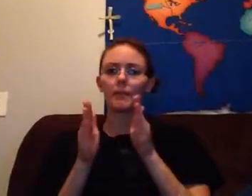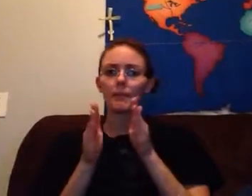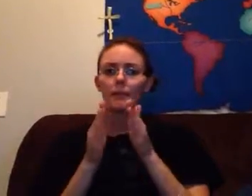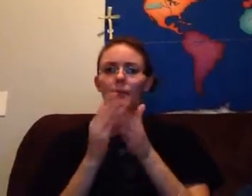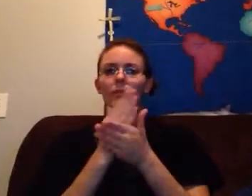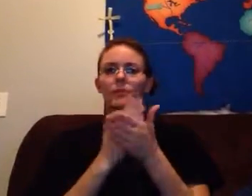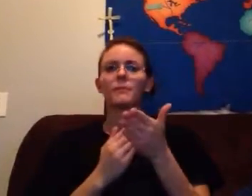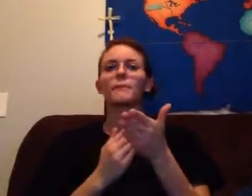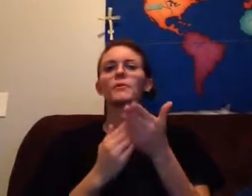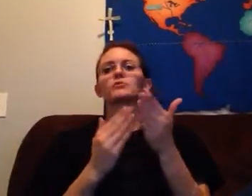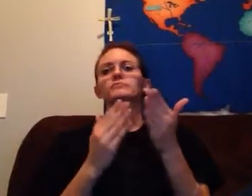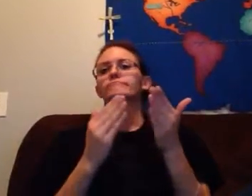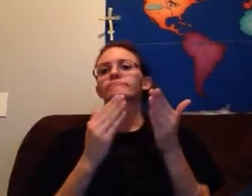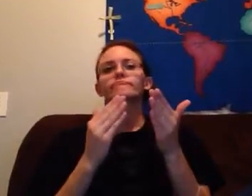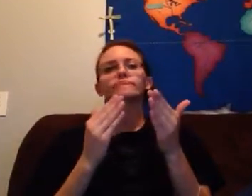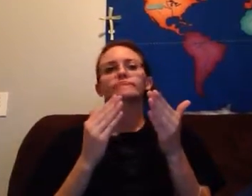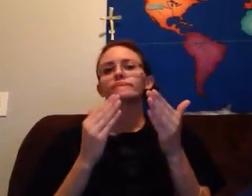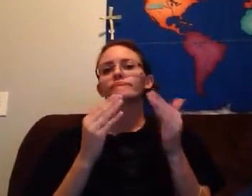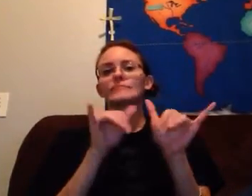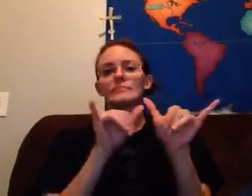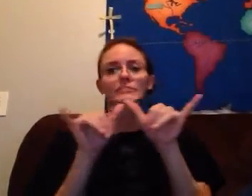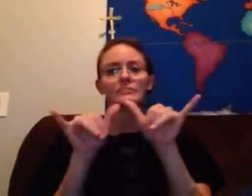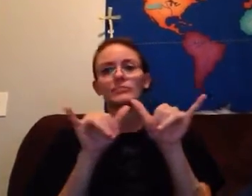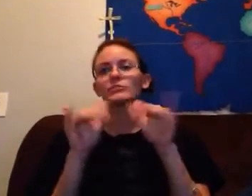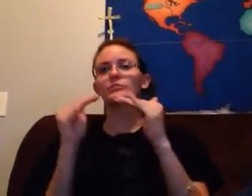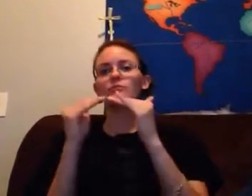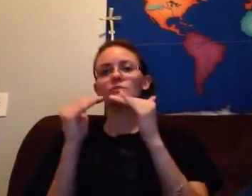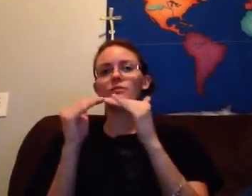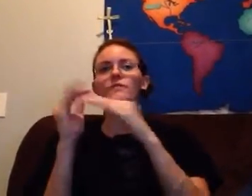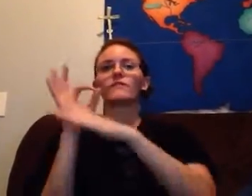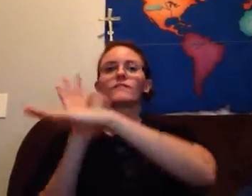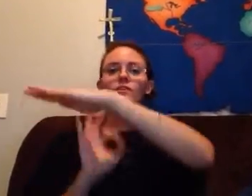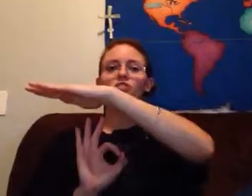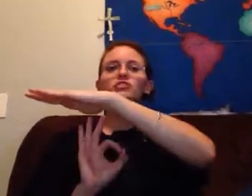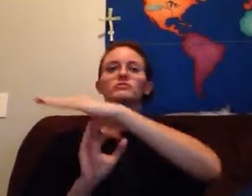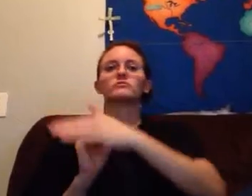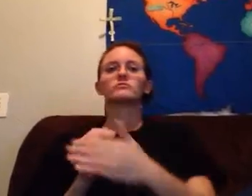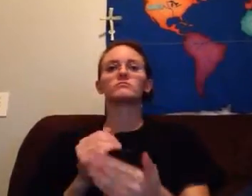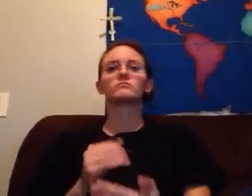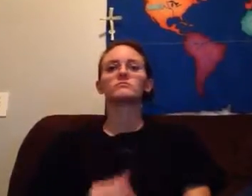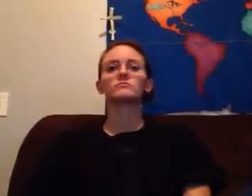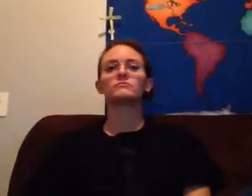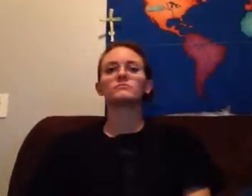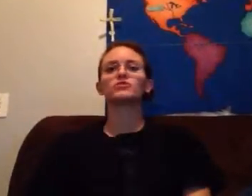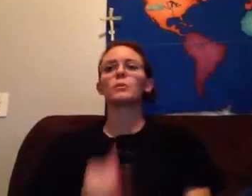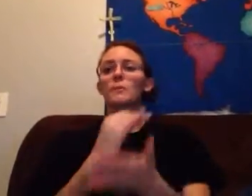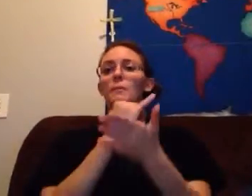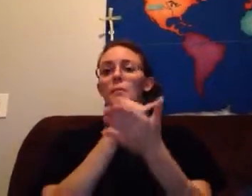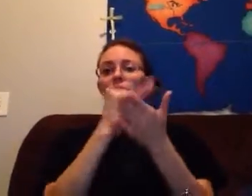I found with 4th and 5th graders, it really helps them to see a picture of the fraction to help them understand what these numbers